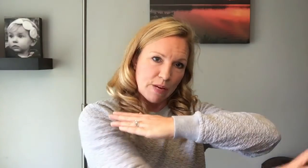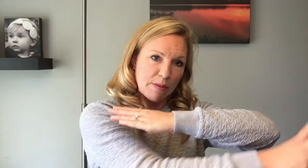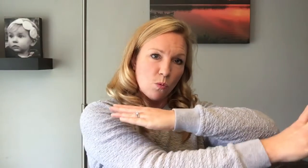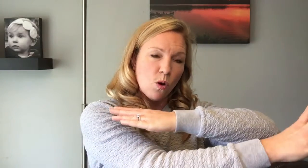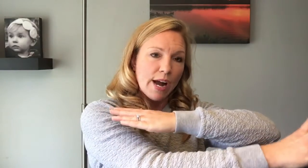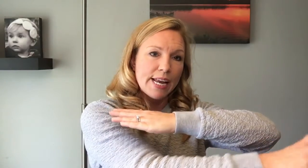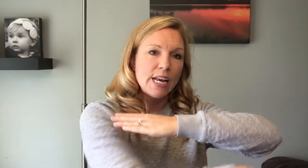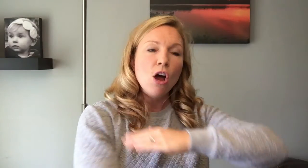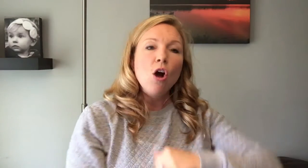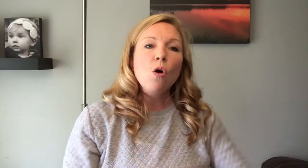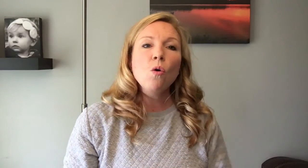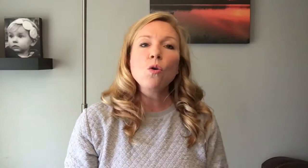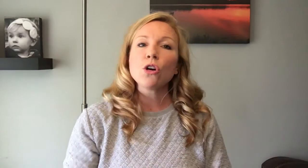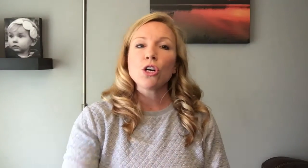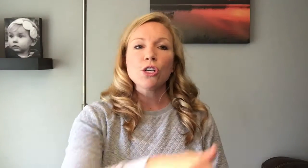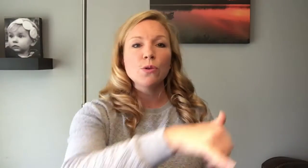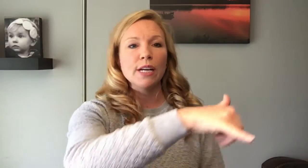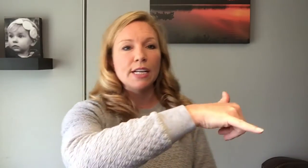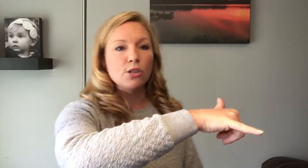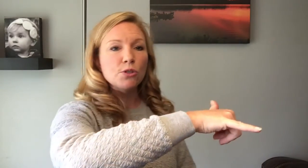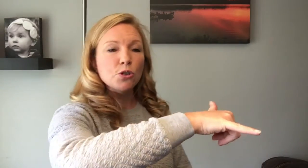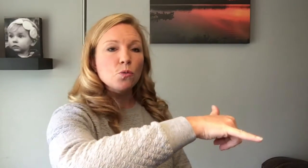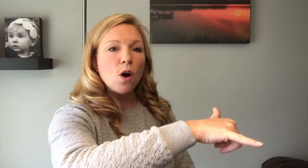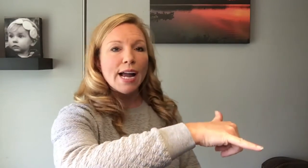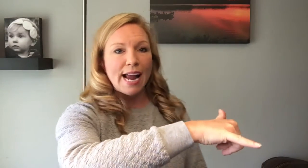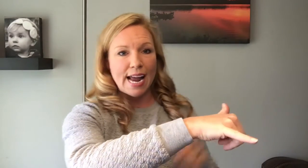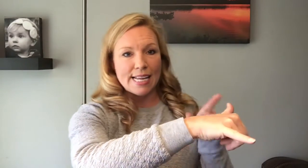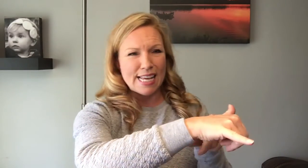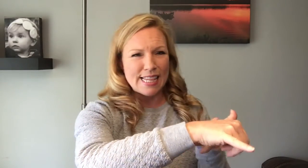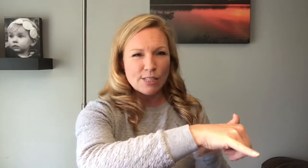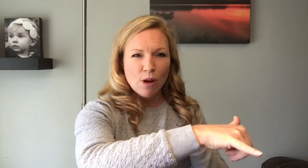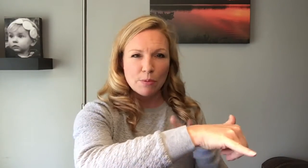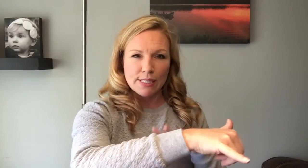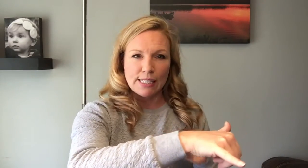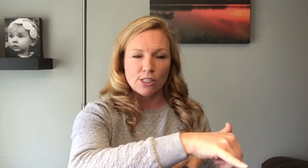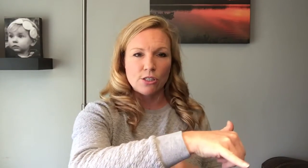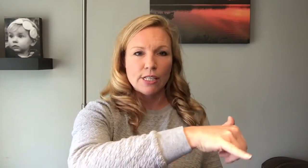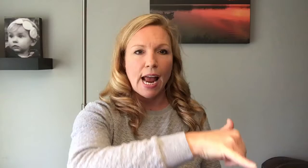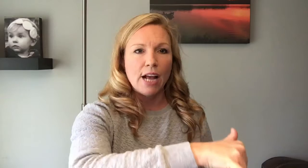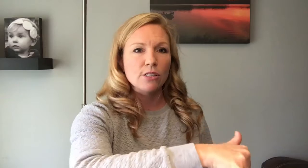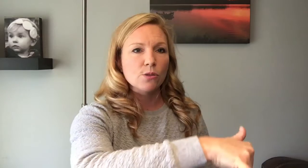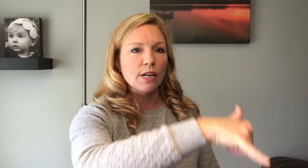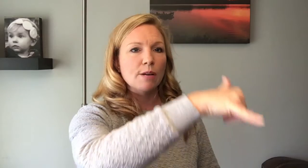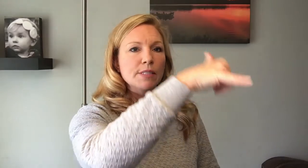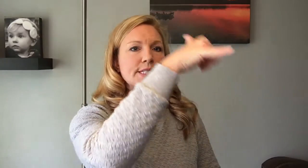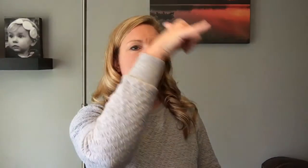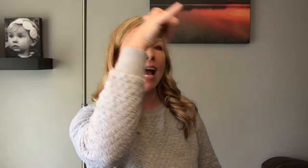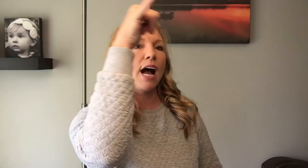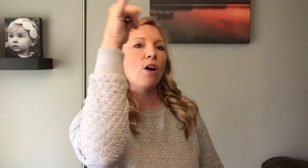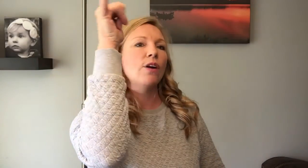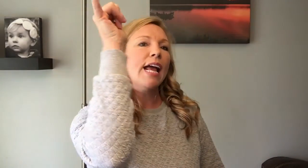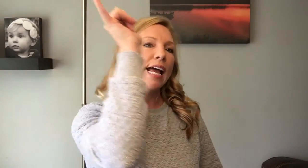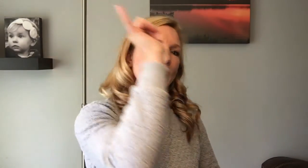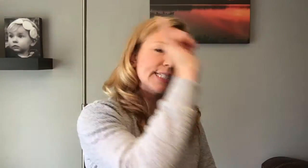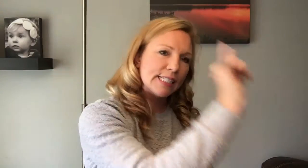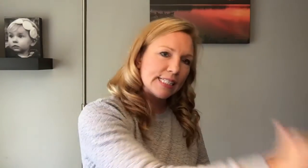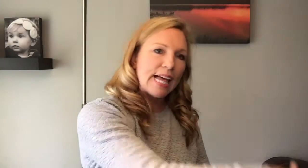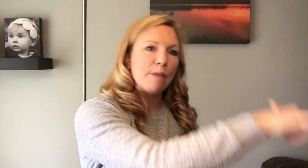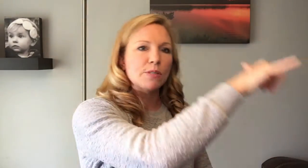maybe one. Or you can use your Y hand, and then this represents their tail. So it comes down and it slaps on